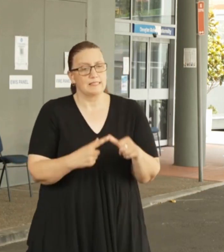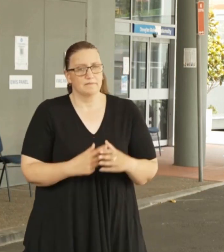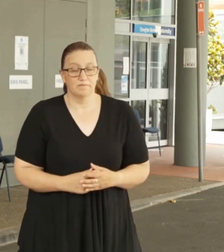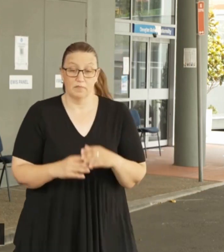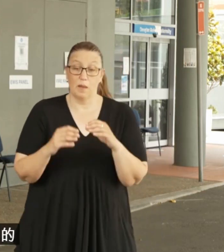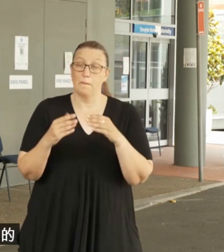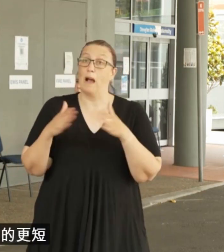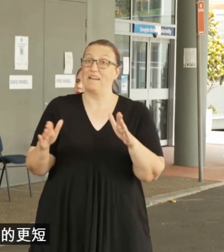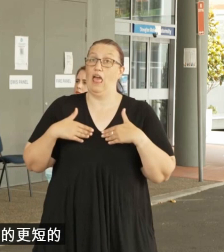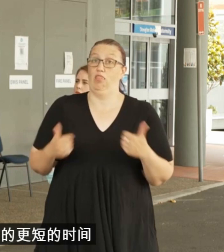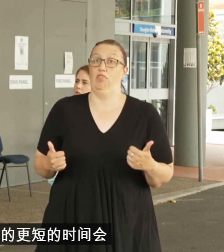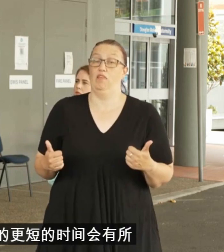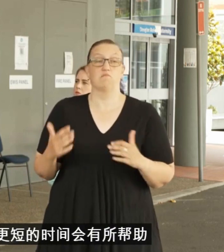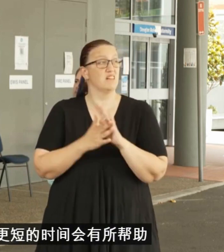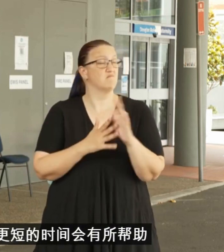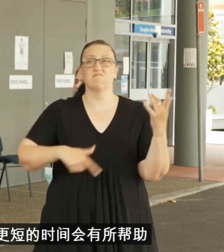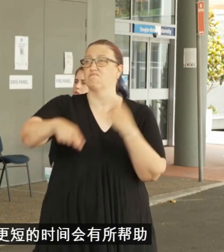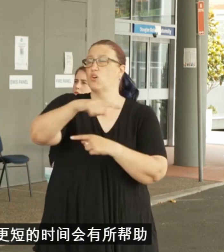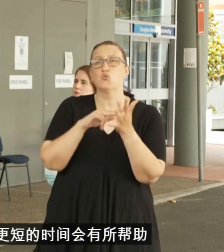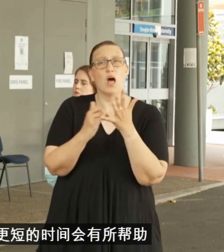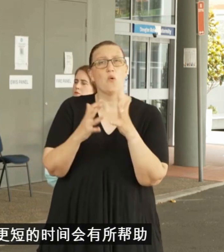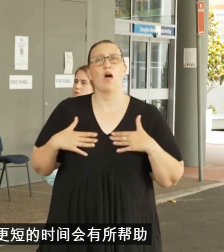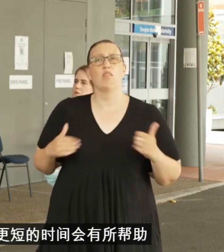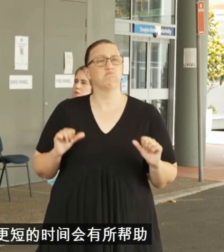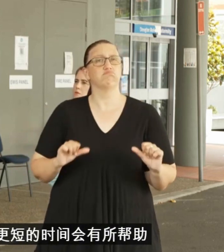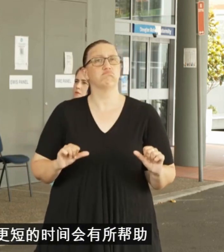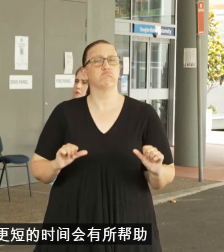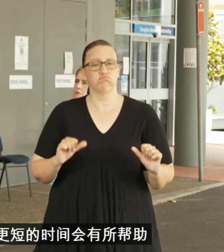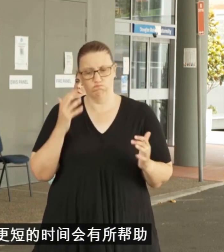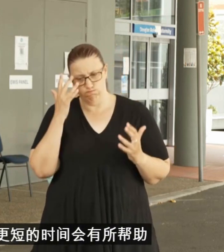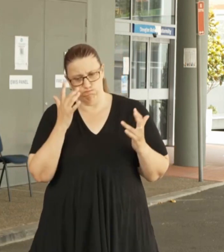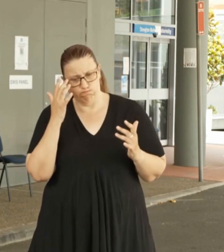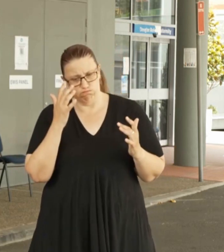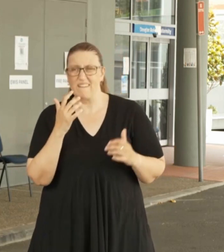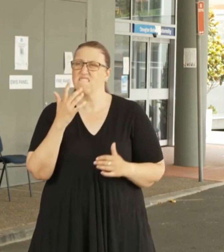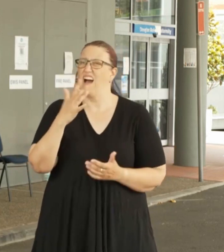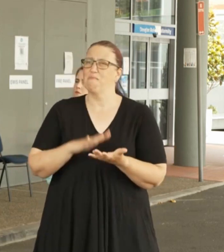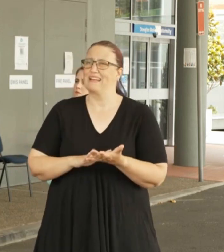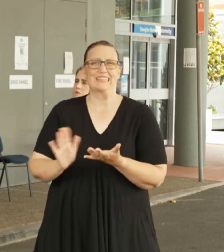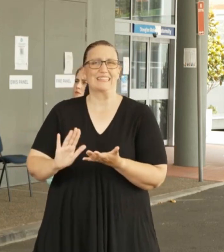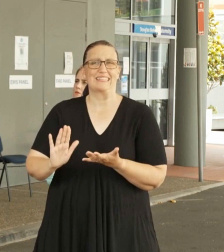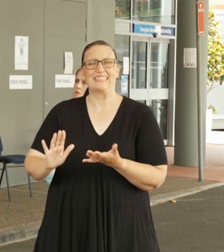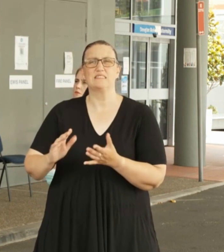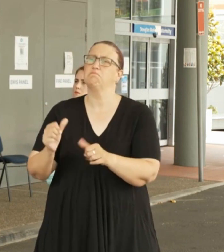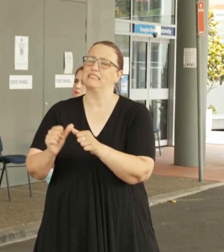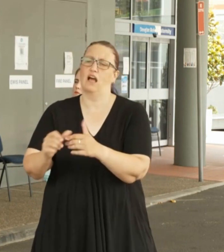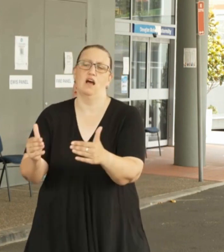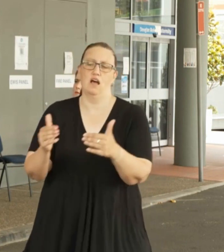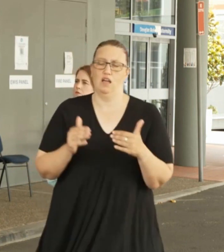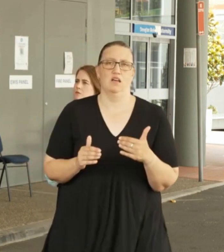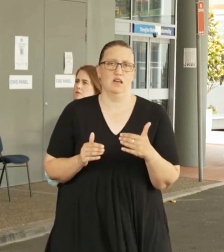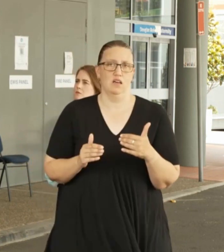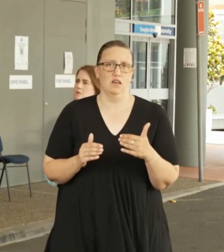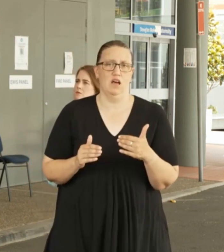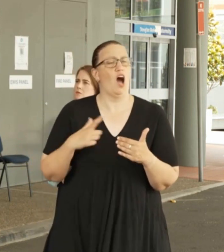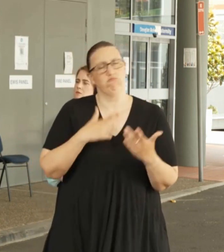a shorter period than is currently being designated by ATAGI. ATAGI is obviously a group of experts